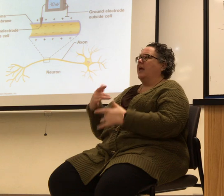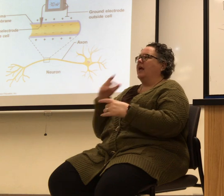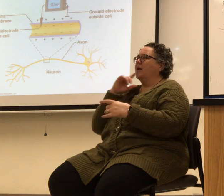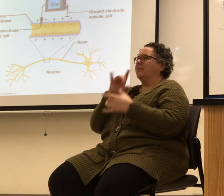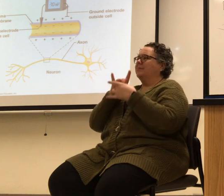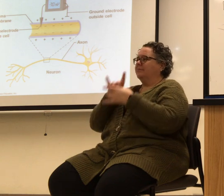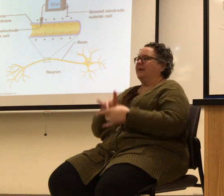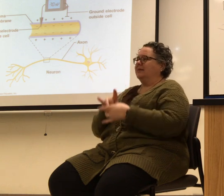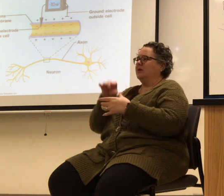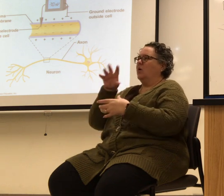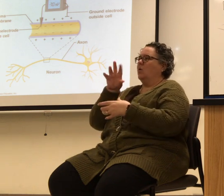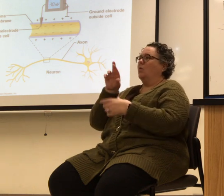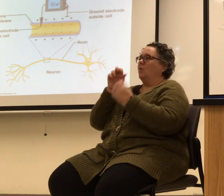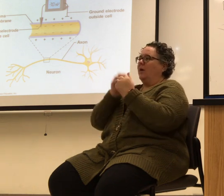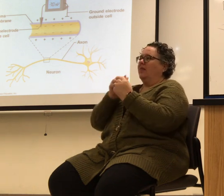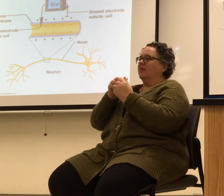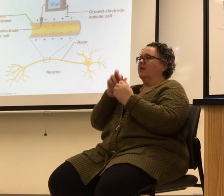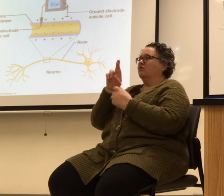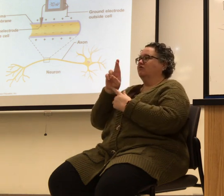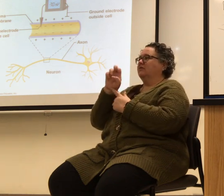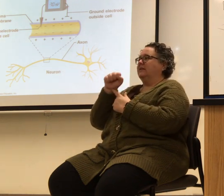inside.